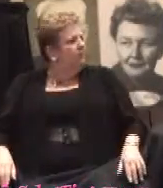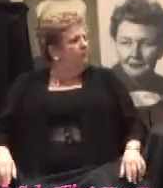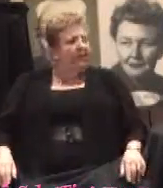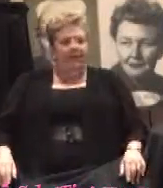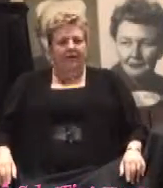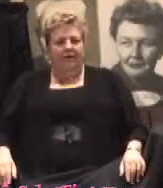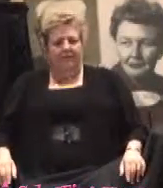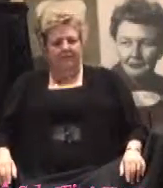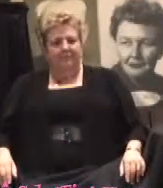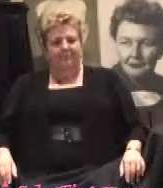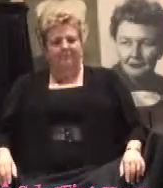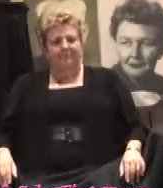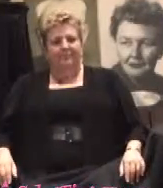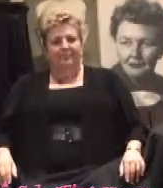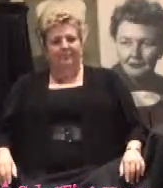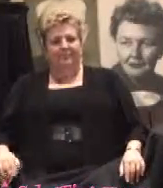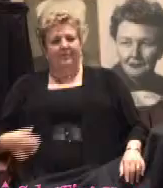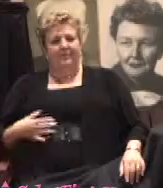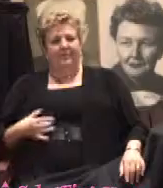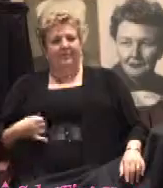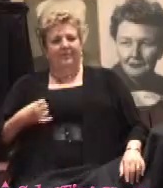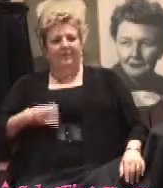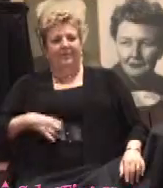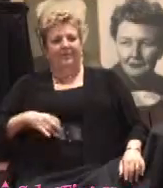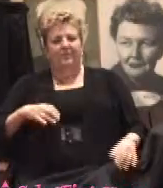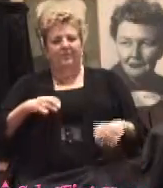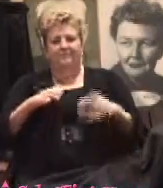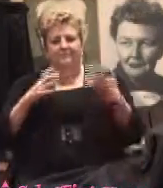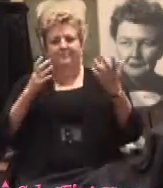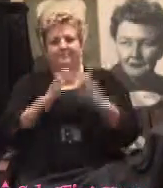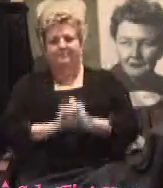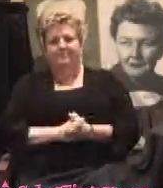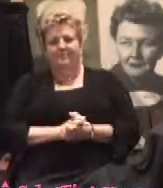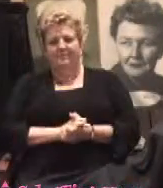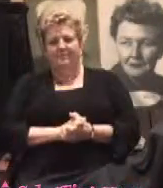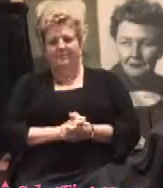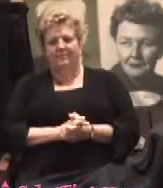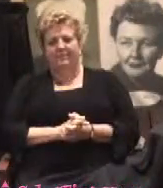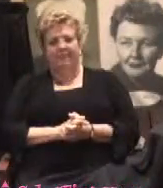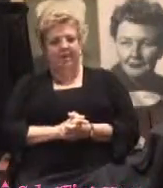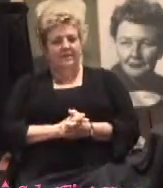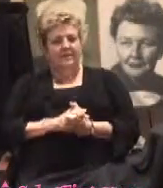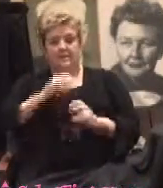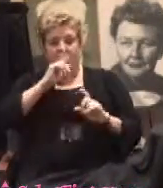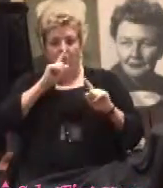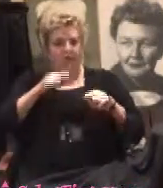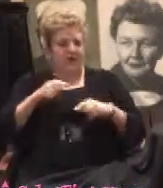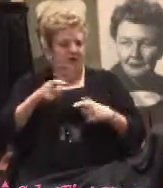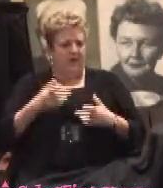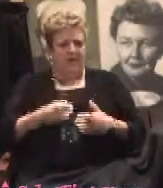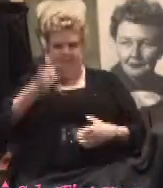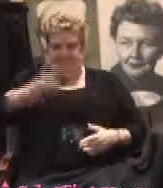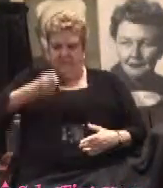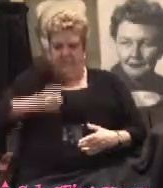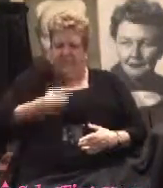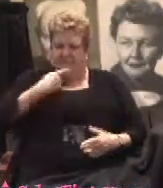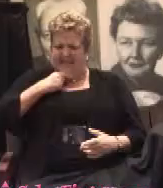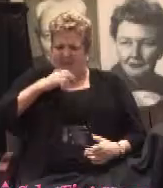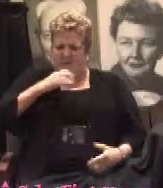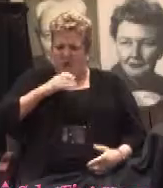has come from Little Company of Mary on Torrance Boulevard, according to me, and they weren't there, and I was pounding on the counter going, look again, and she's